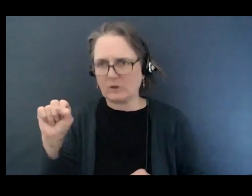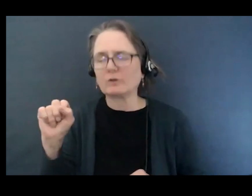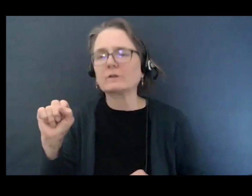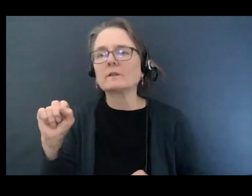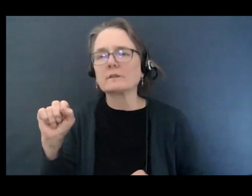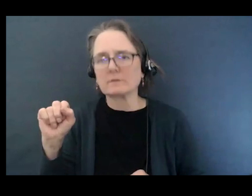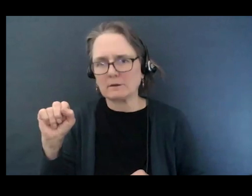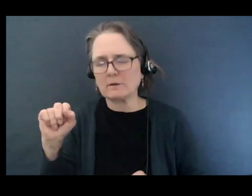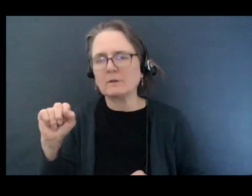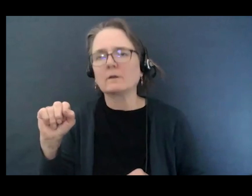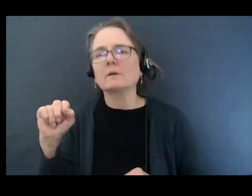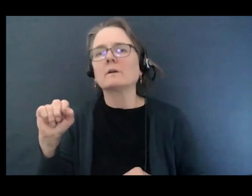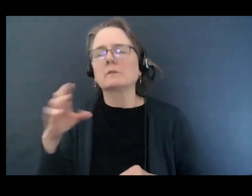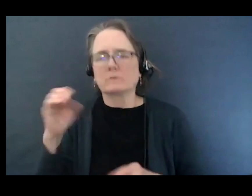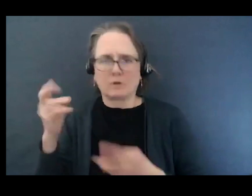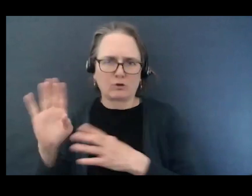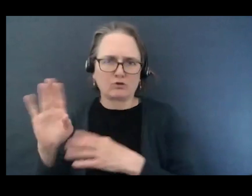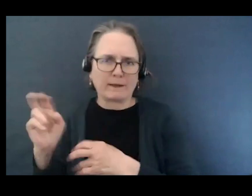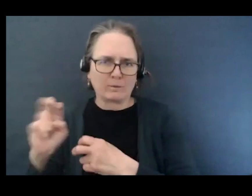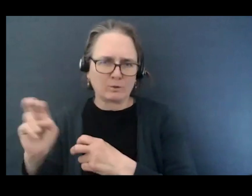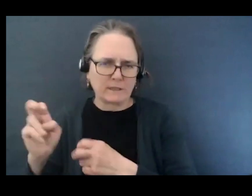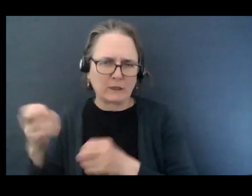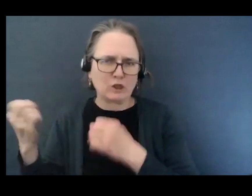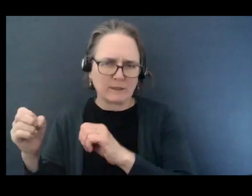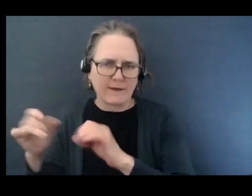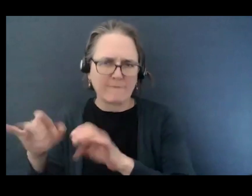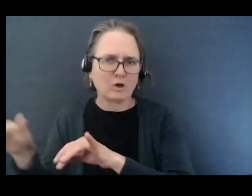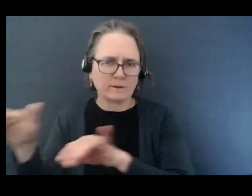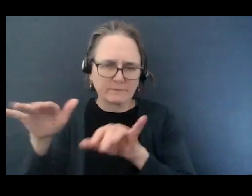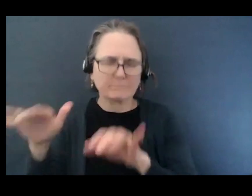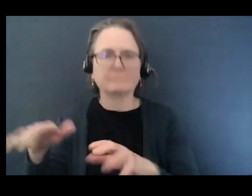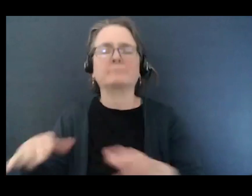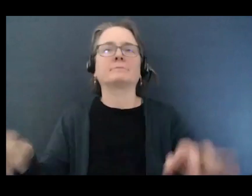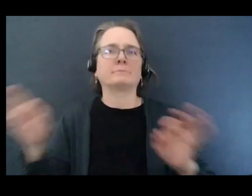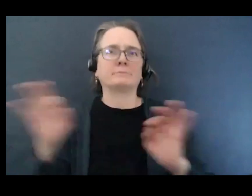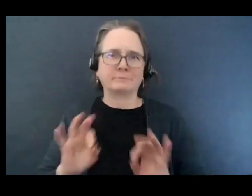put in a little commercial in the chat. So glad to join you.